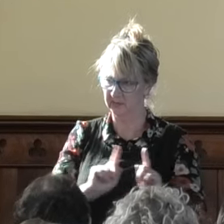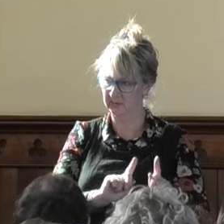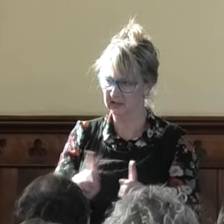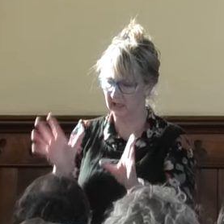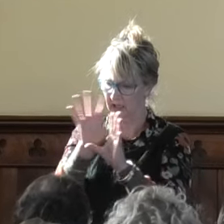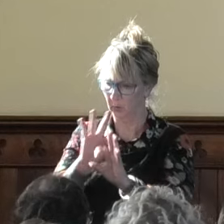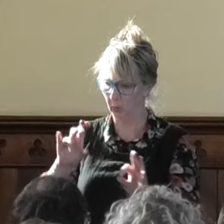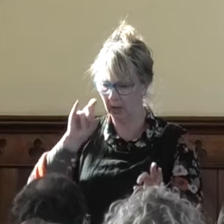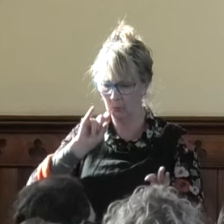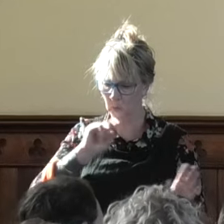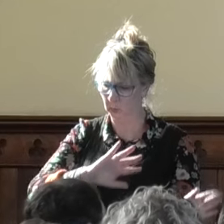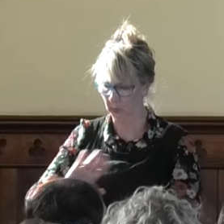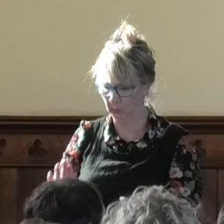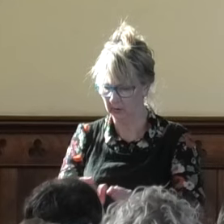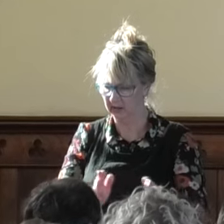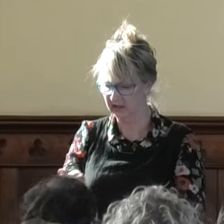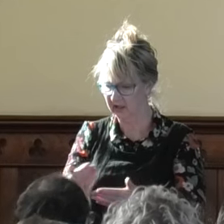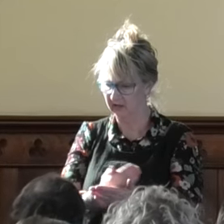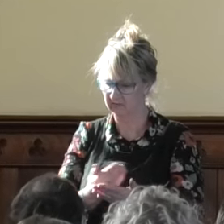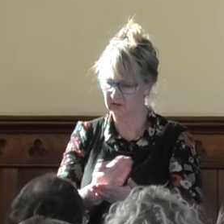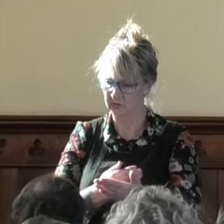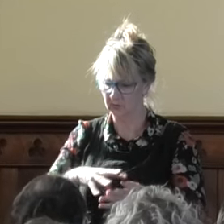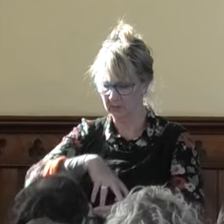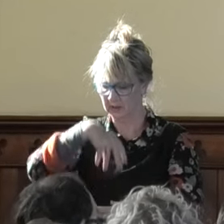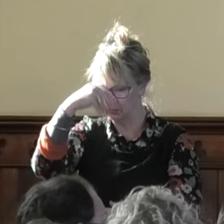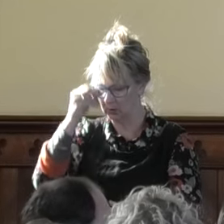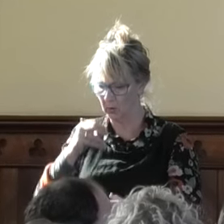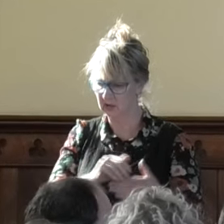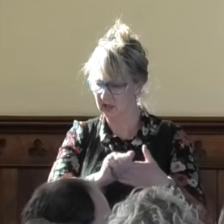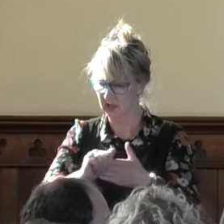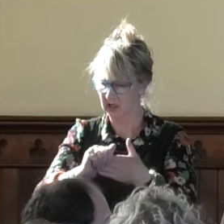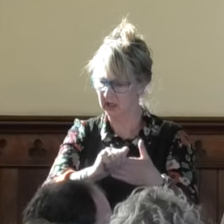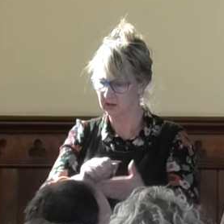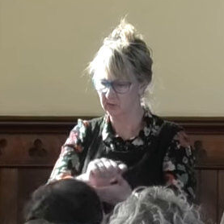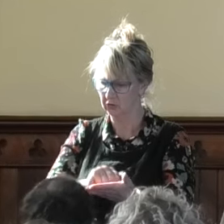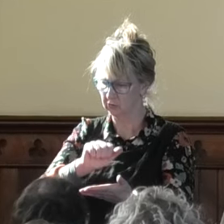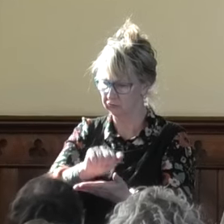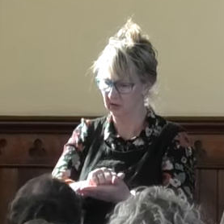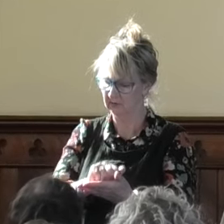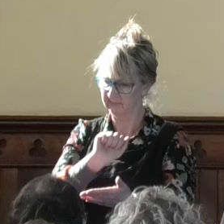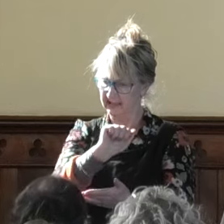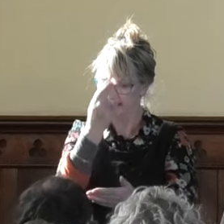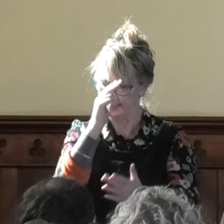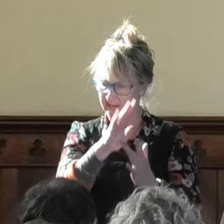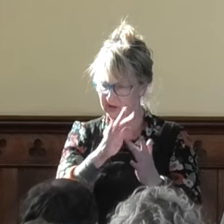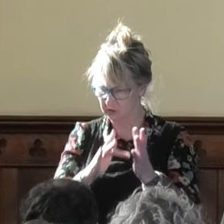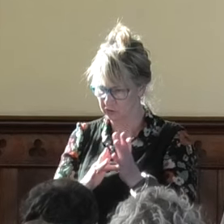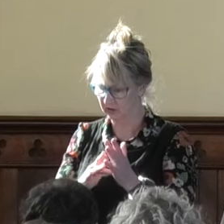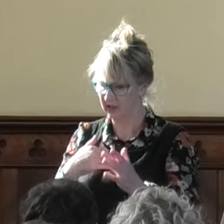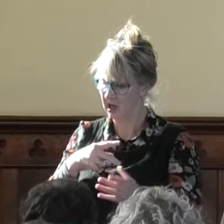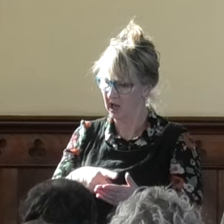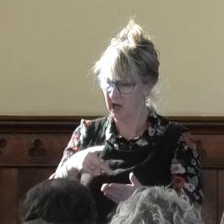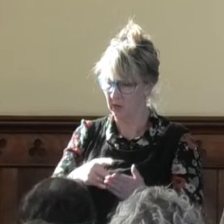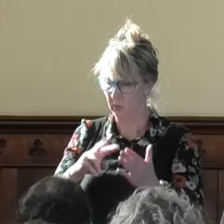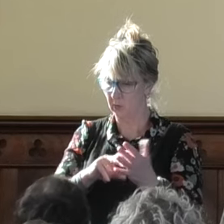quiet waters. He restores my soul. He guides me in paths of righteousness for his name's sake. Even though I walk through